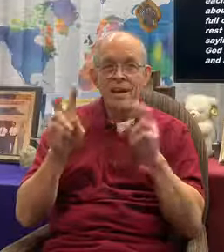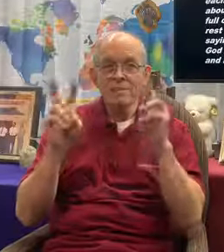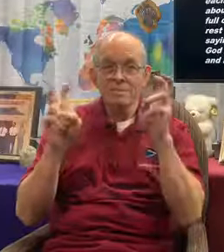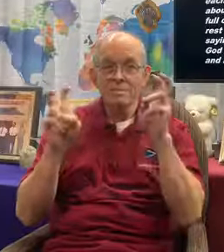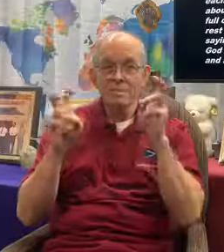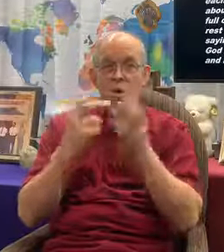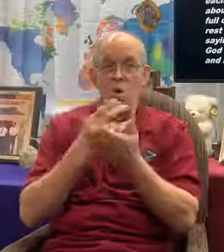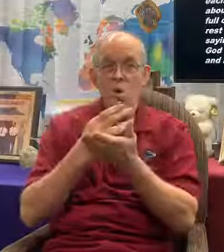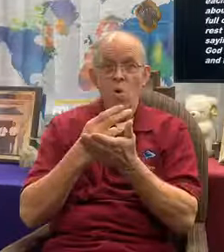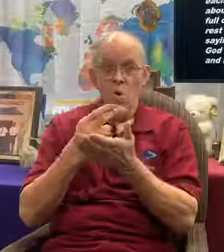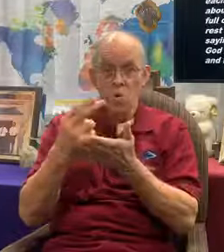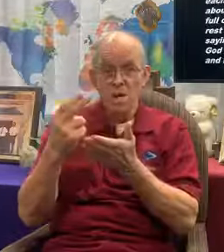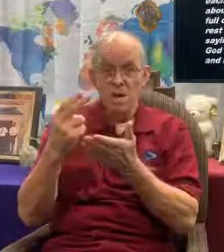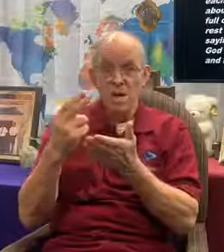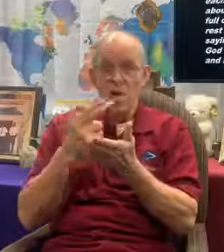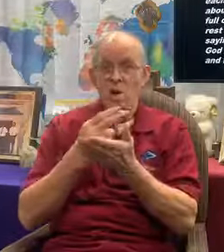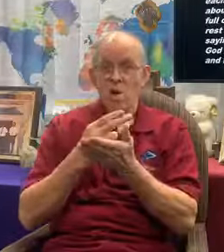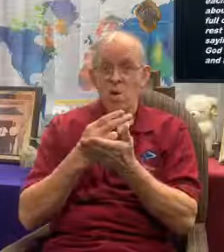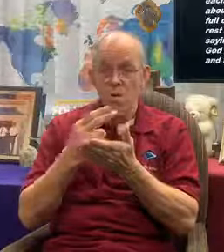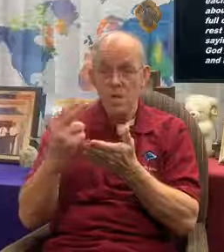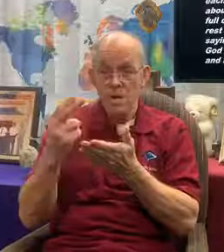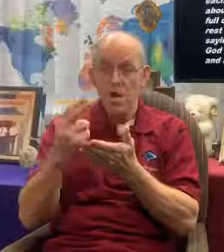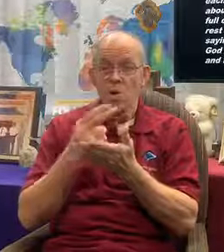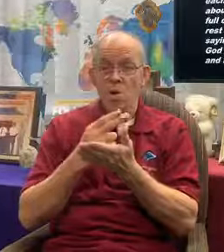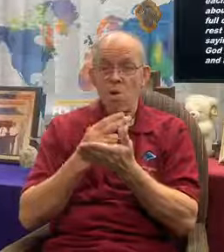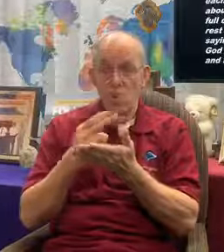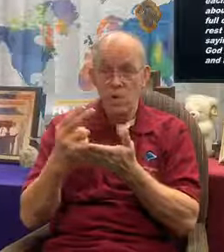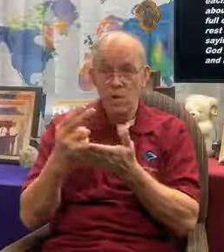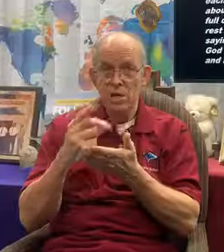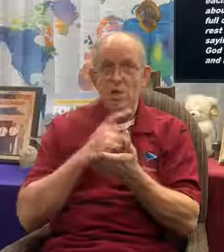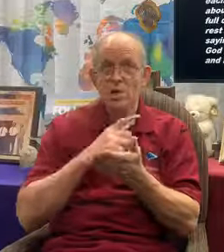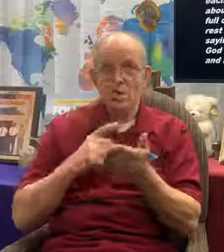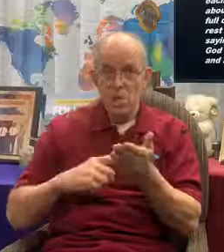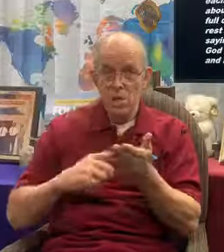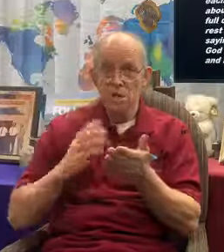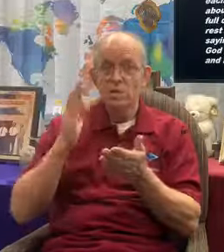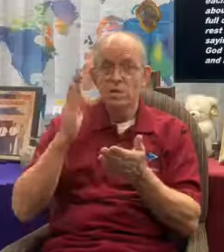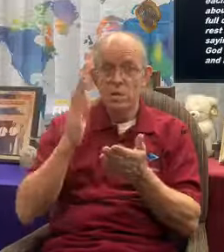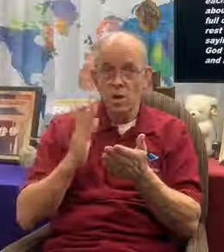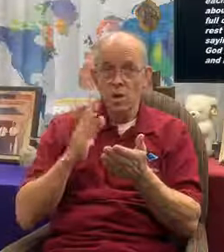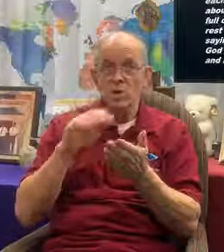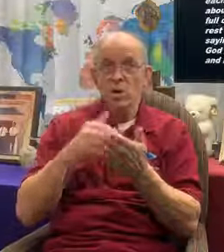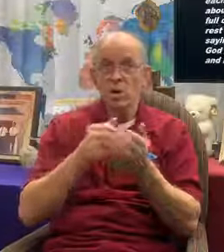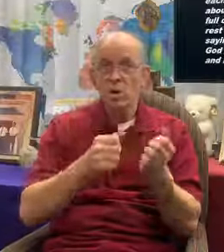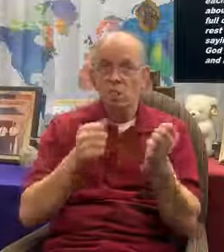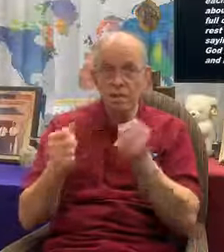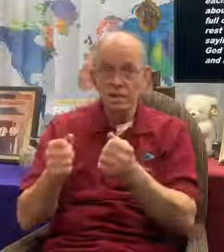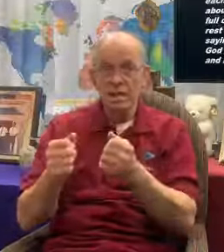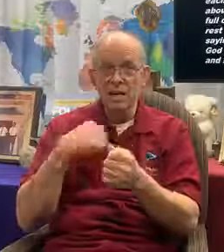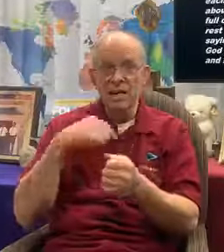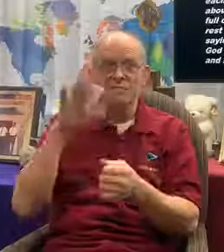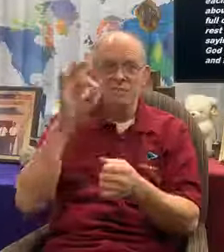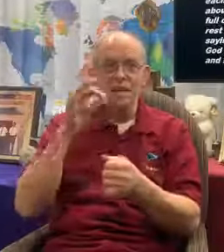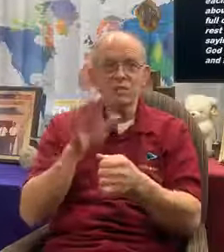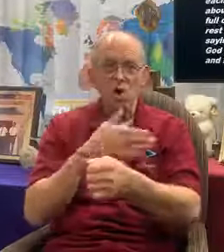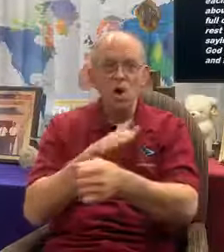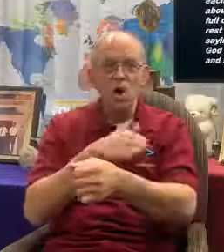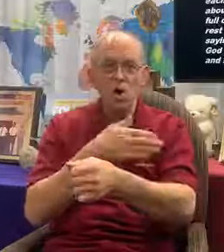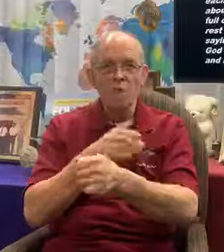That Uri, Uri, Uri, Lord God of Maggie, a bad song